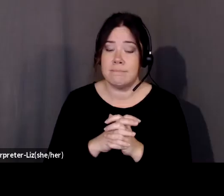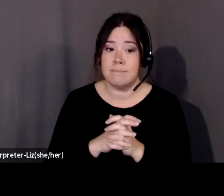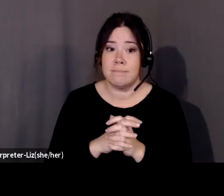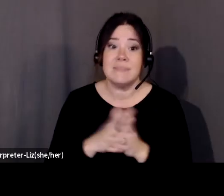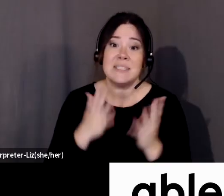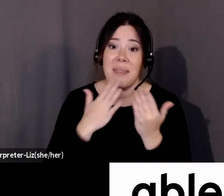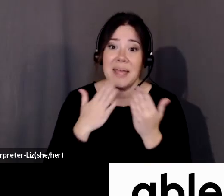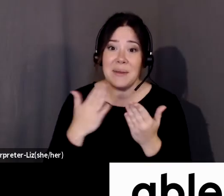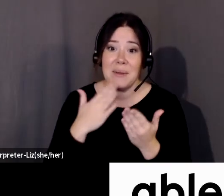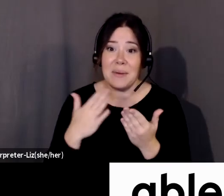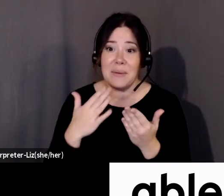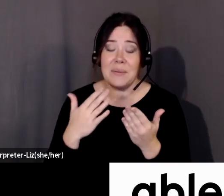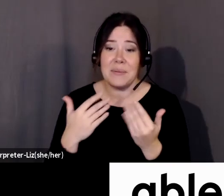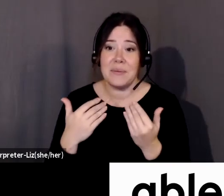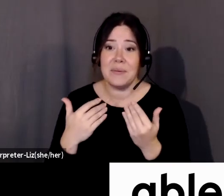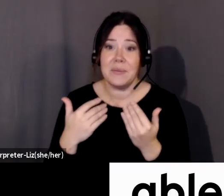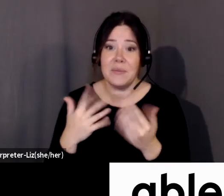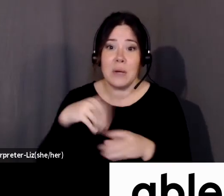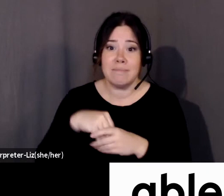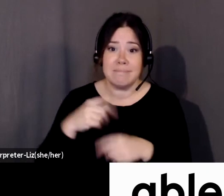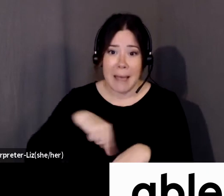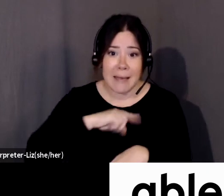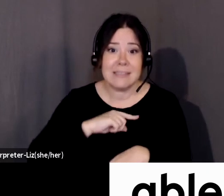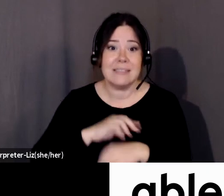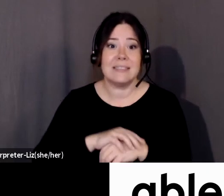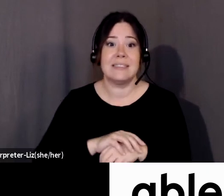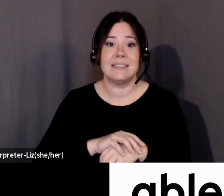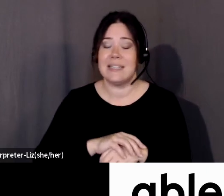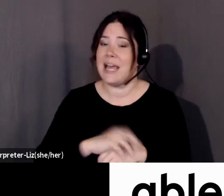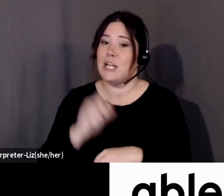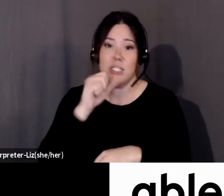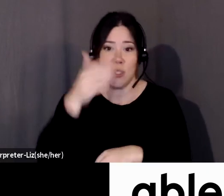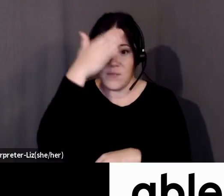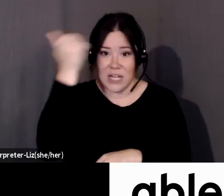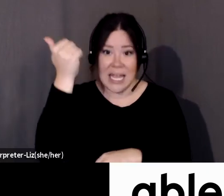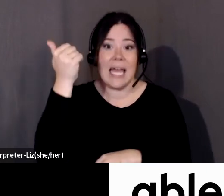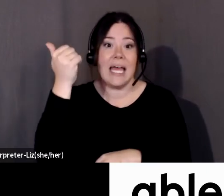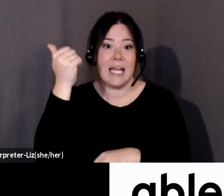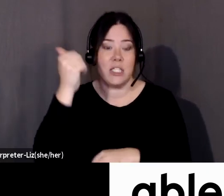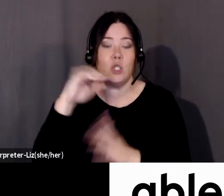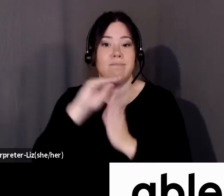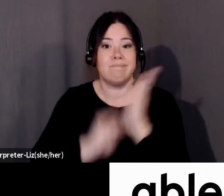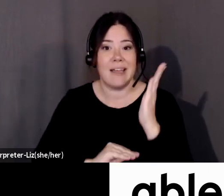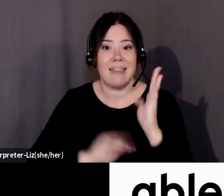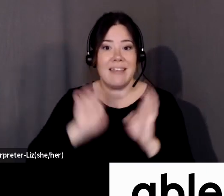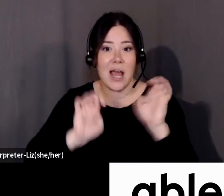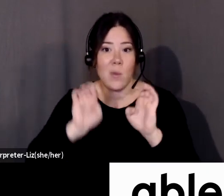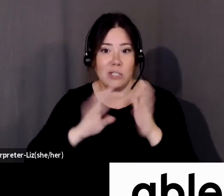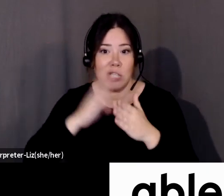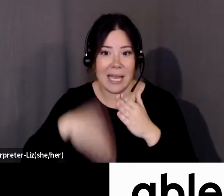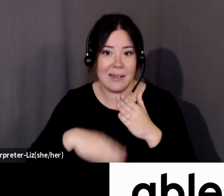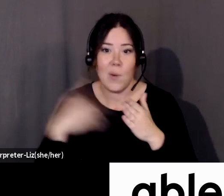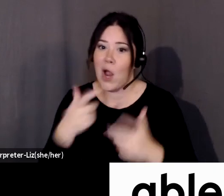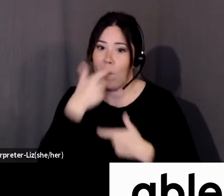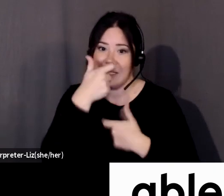thank you for having us. And yes, don't forget to do the evaluation, and we're always interested